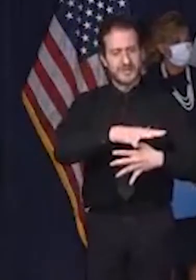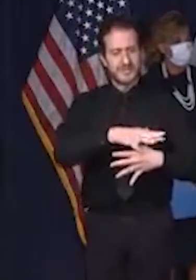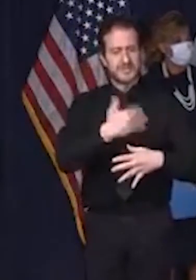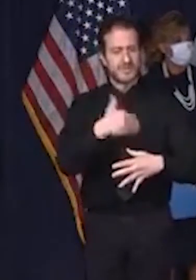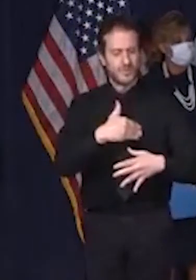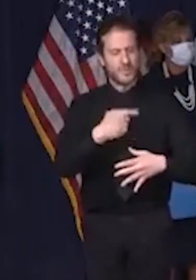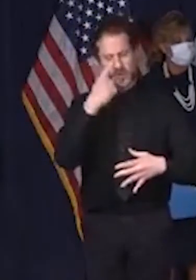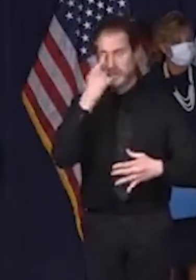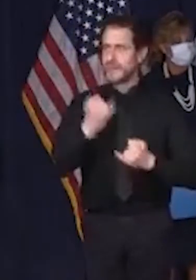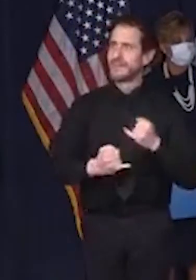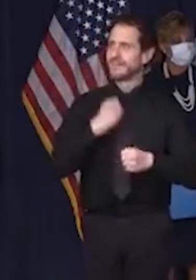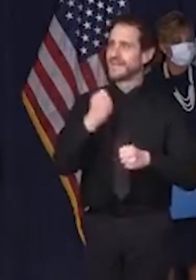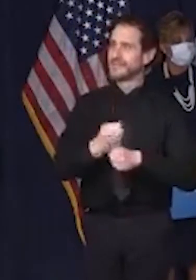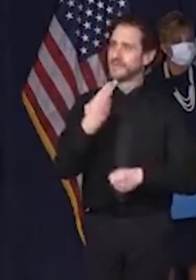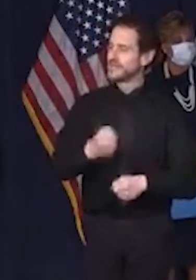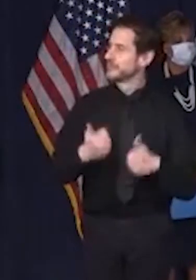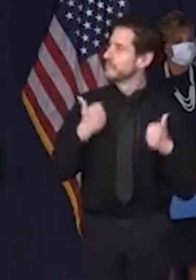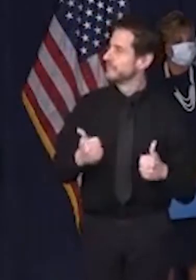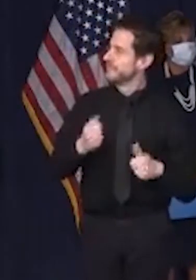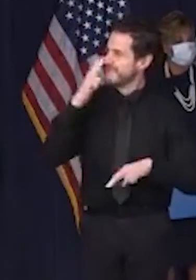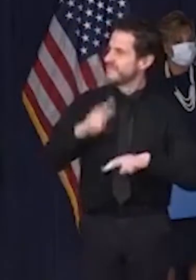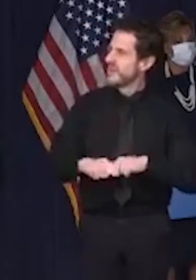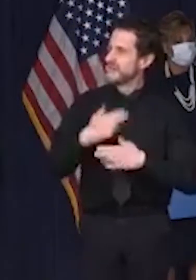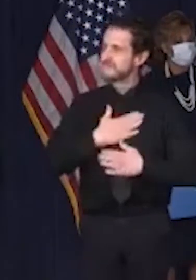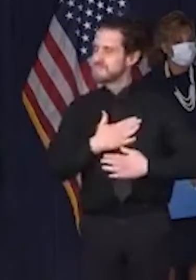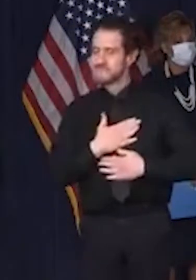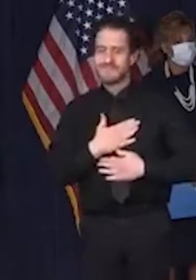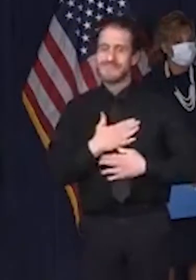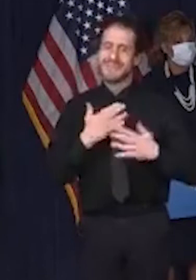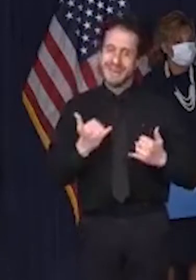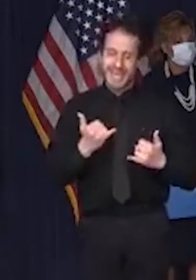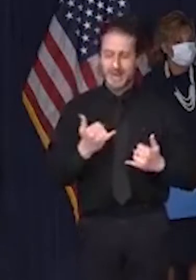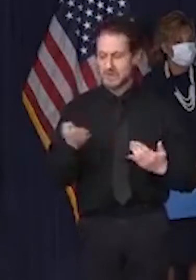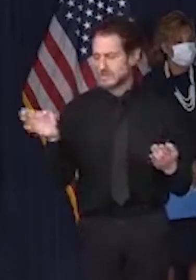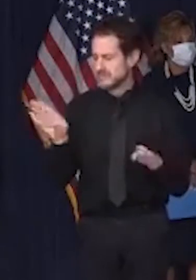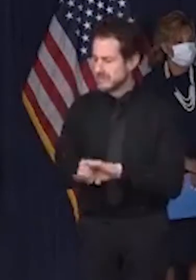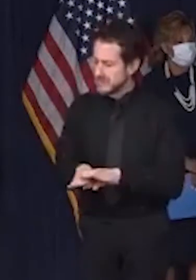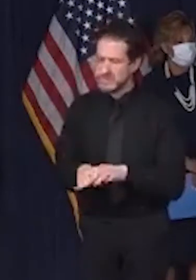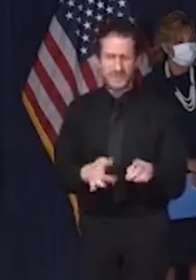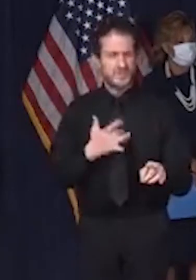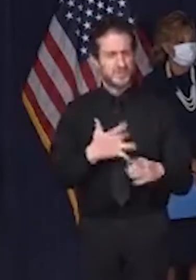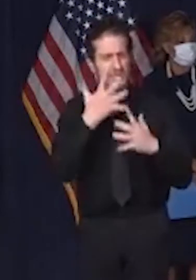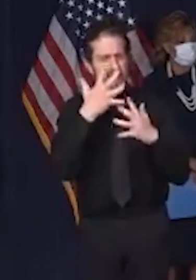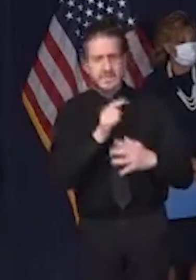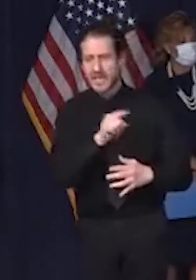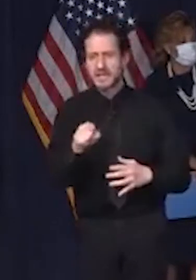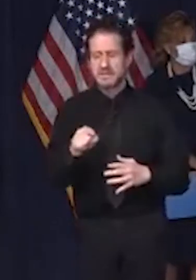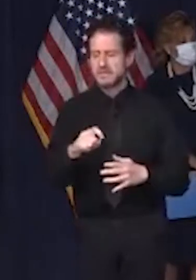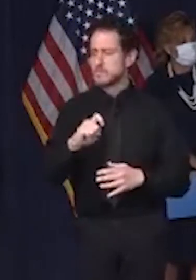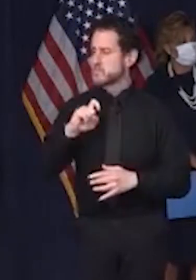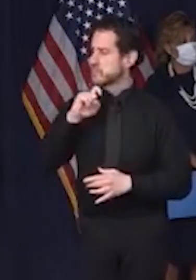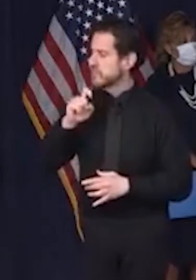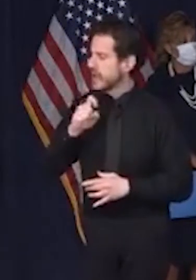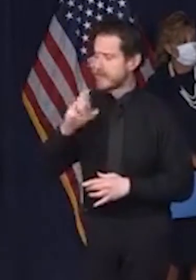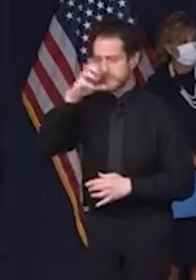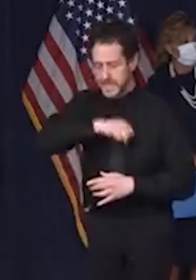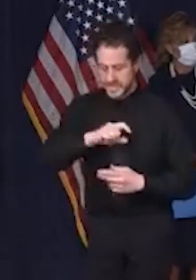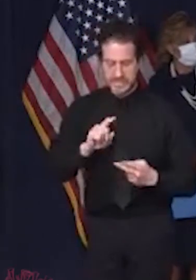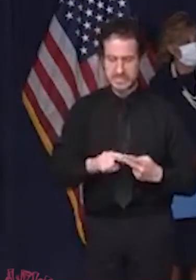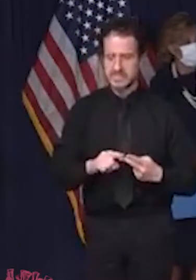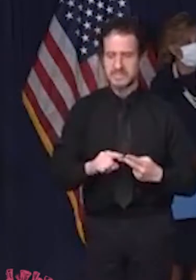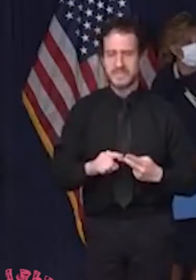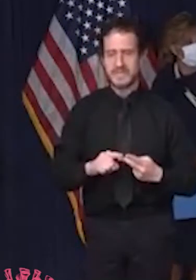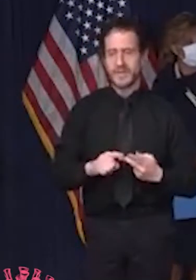they never expected, I know you're feeling sad about missing the rituals of senior prom and senior